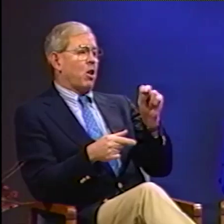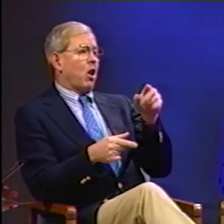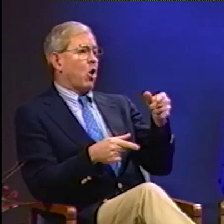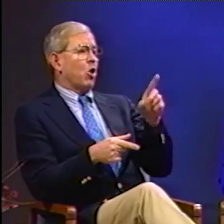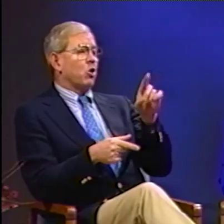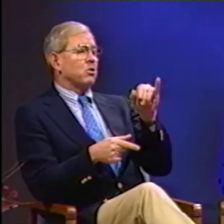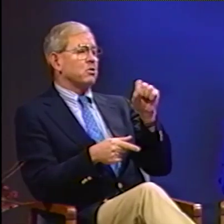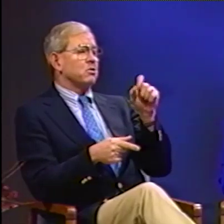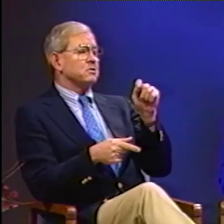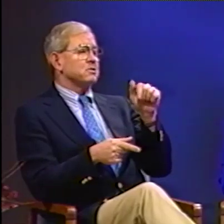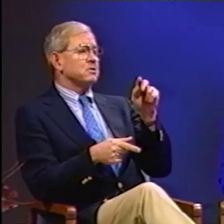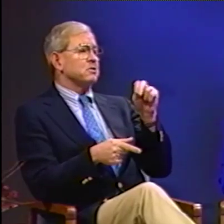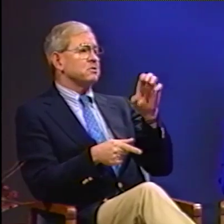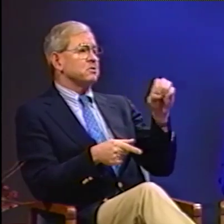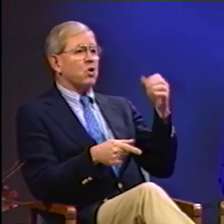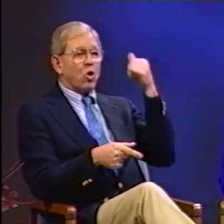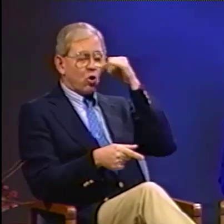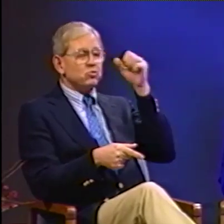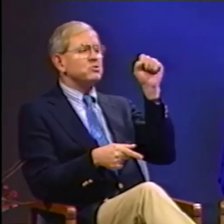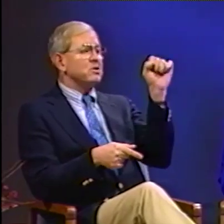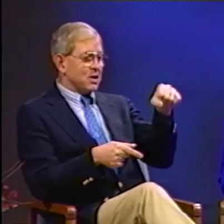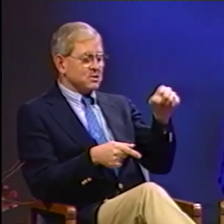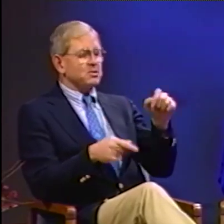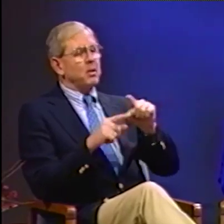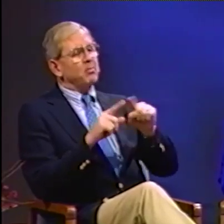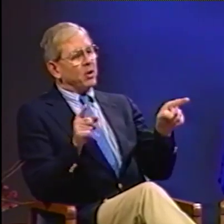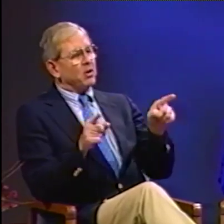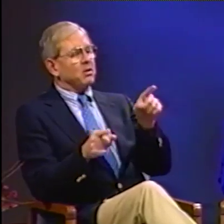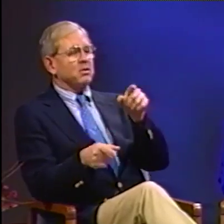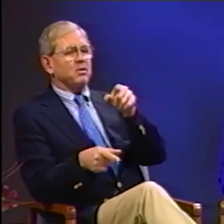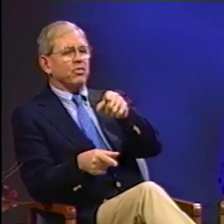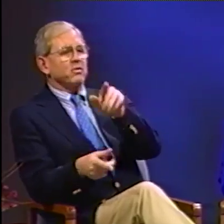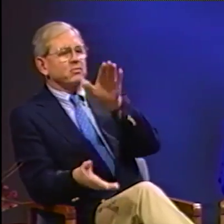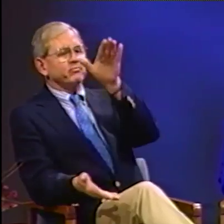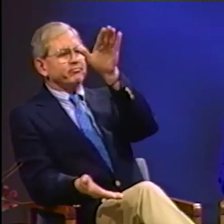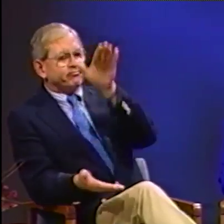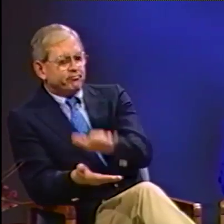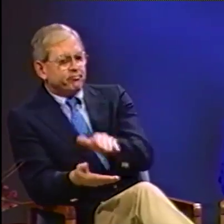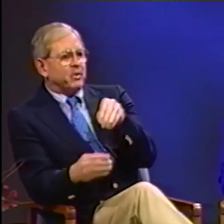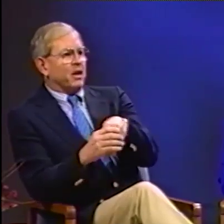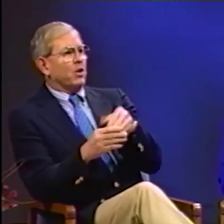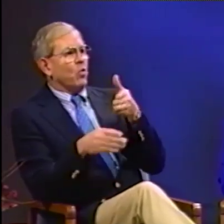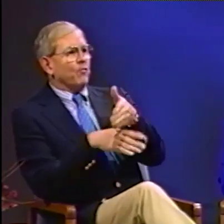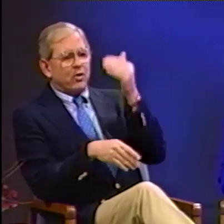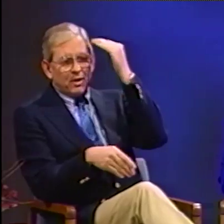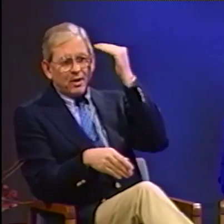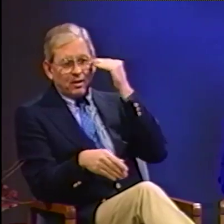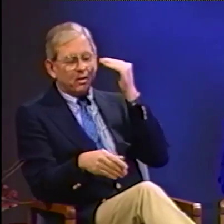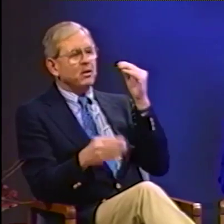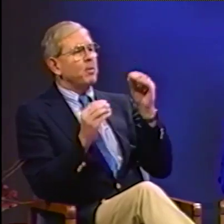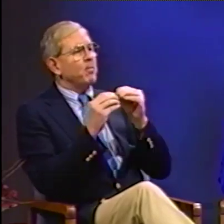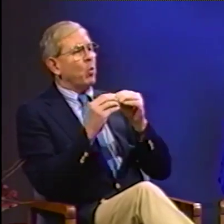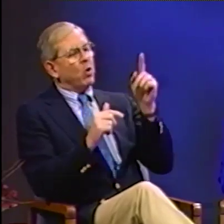Having it in one area meant that there'd be many long-distance calls to get through to the